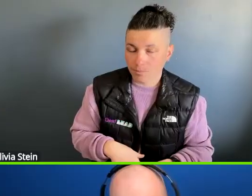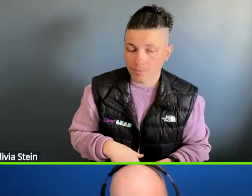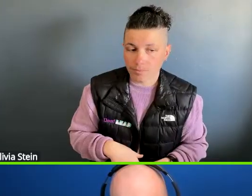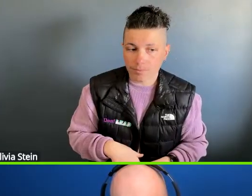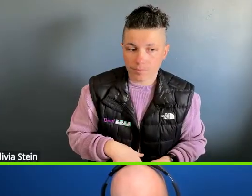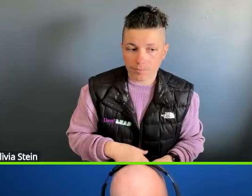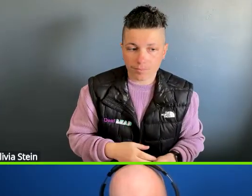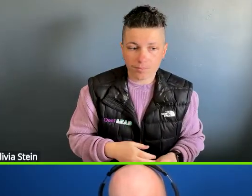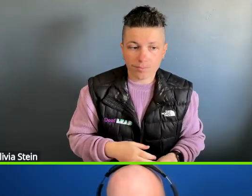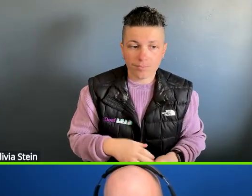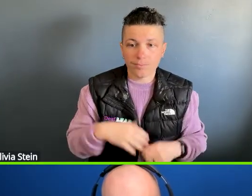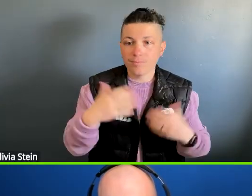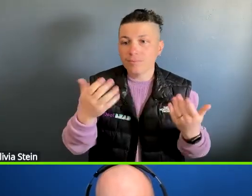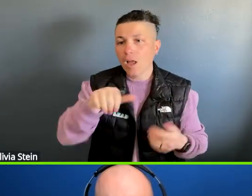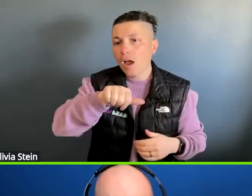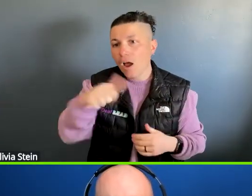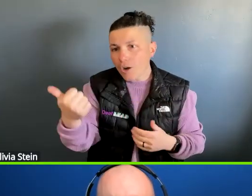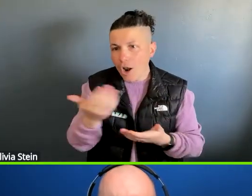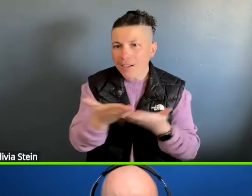in ASL communication.